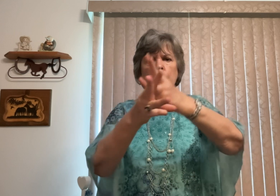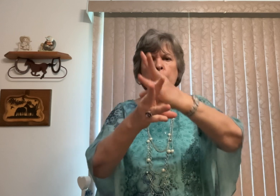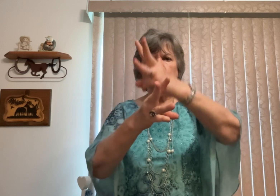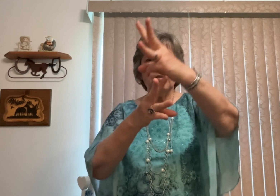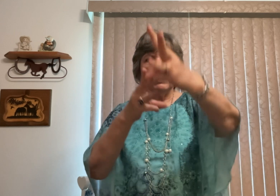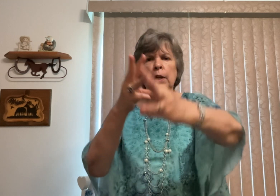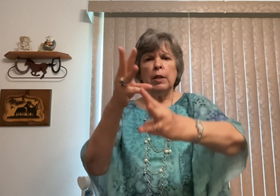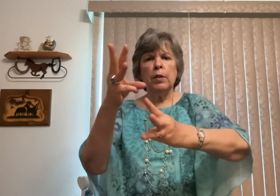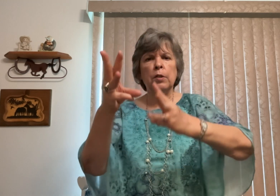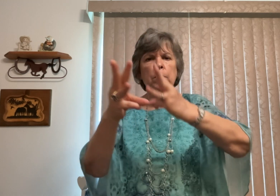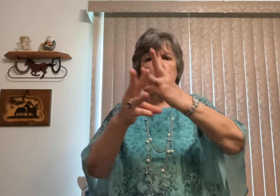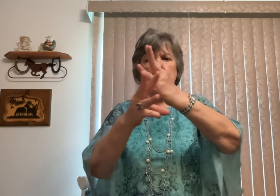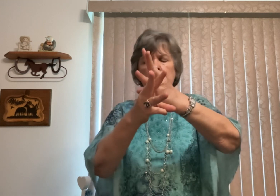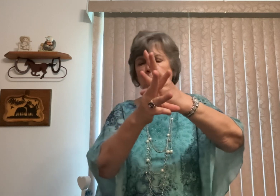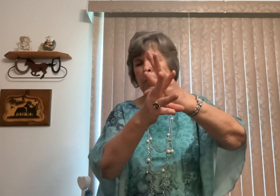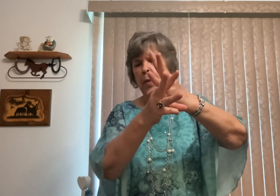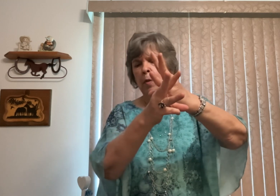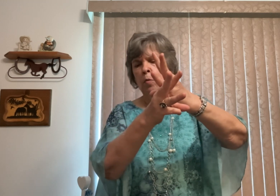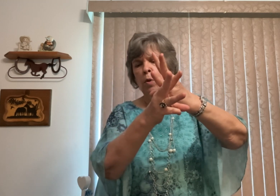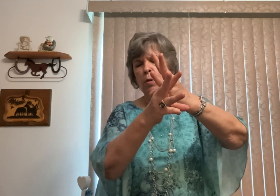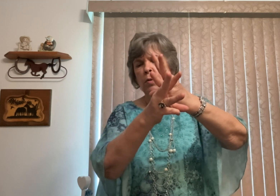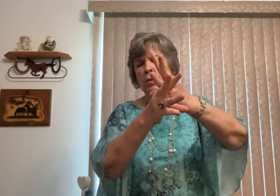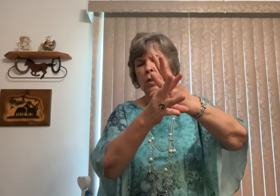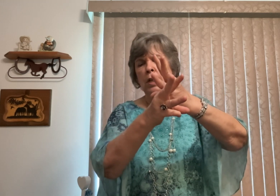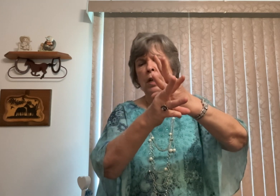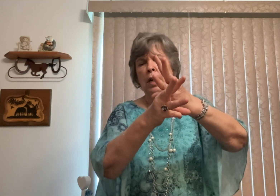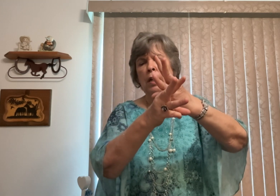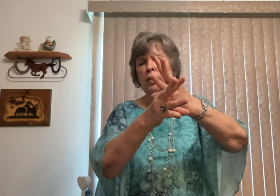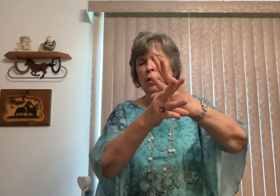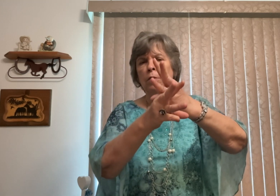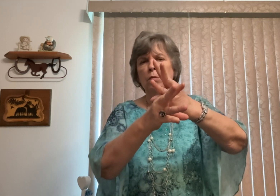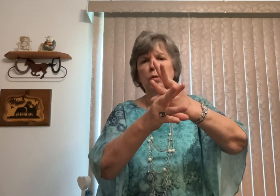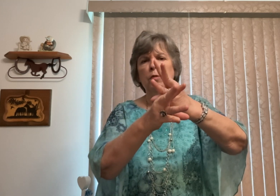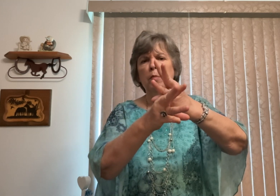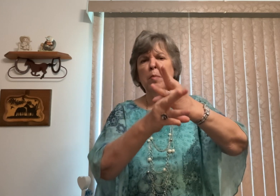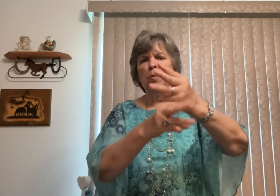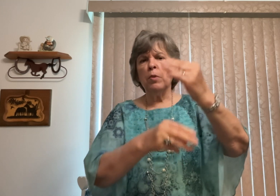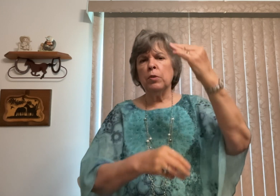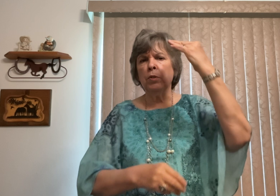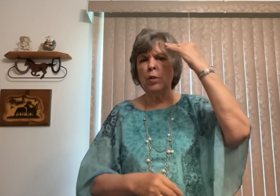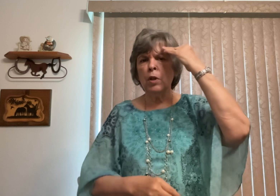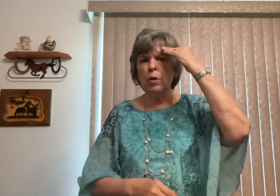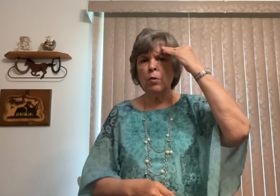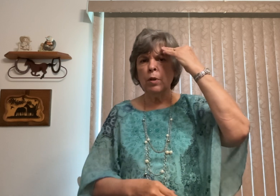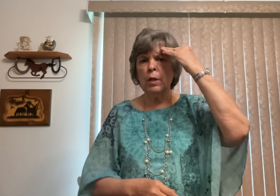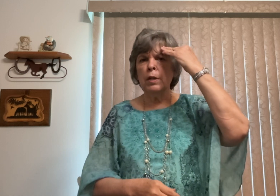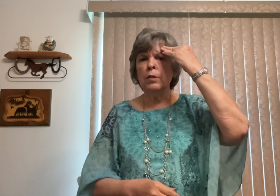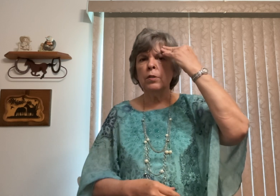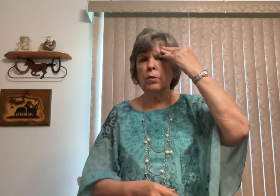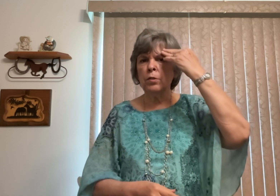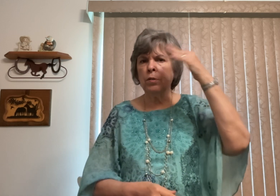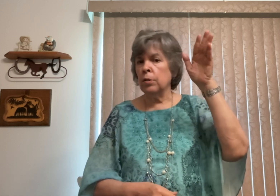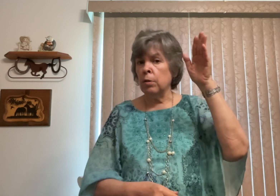going around like this. Worlds unknown. So remember, this is know and this is don't